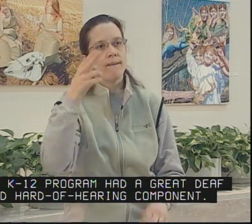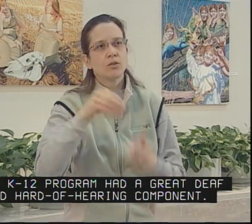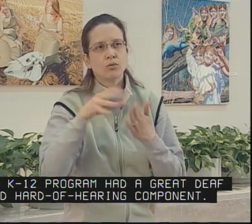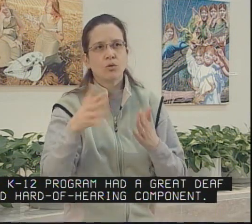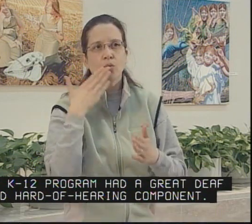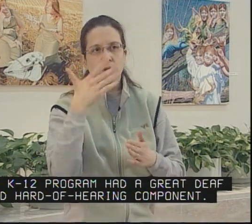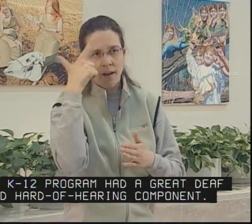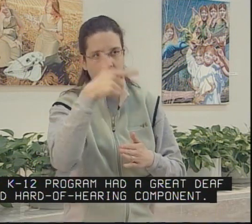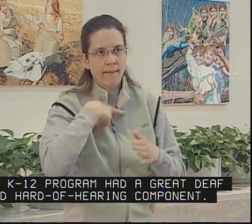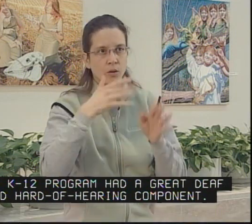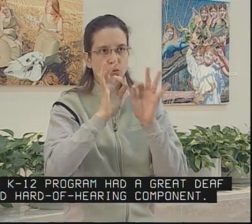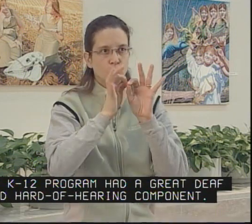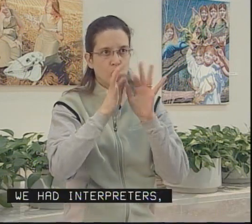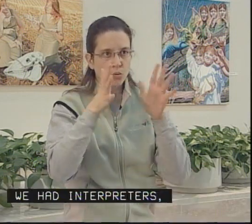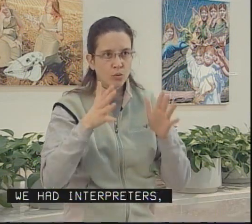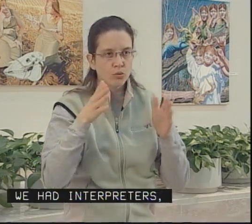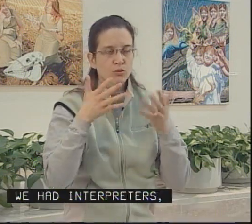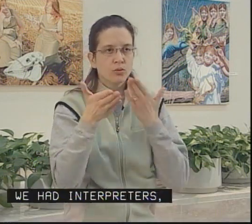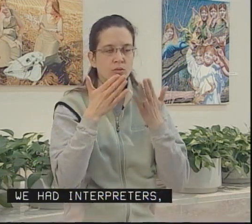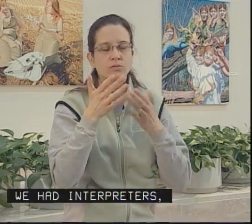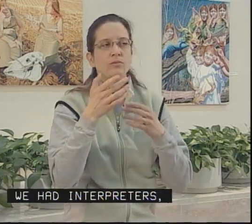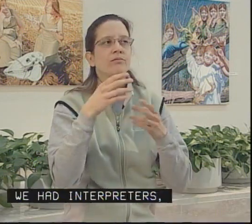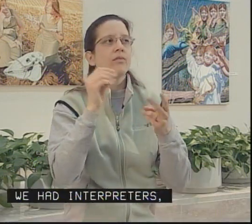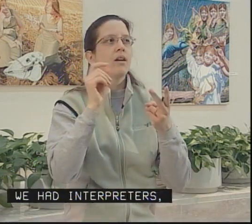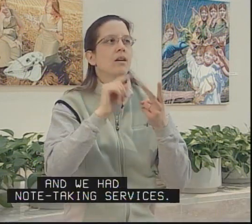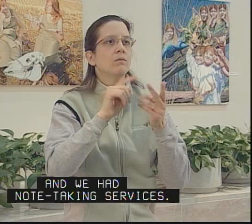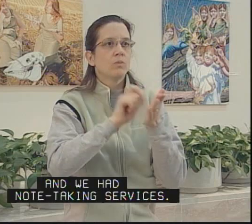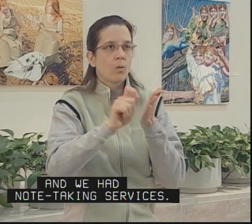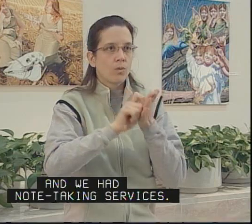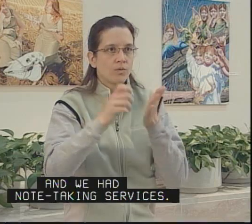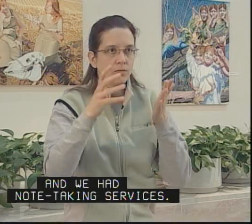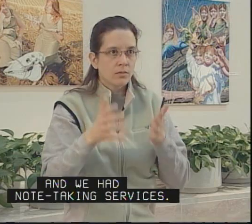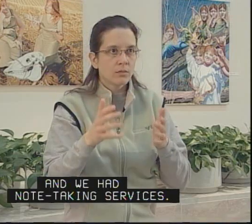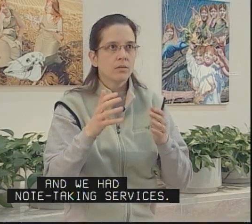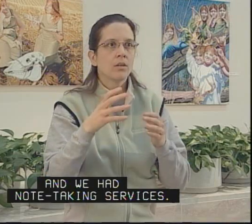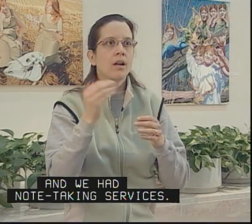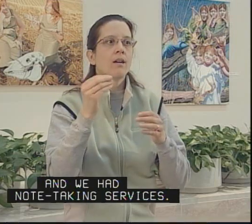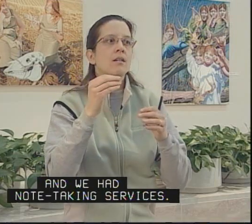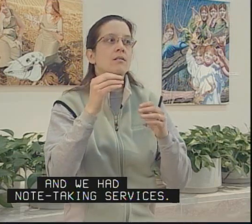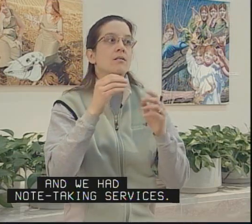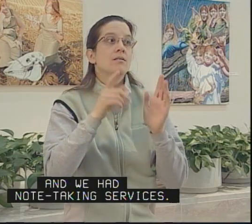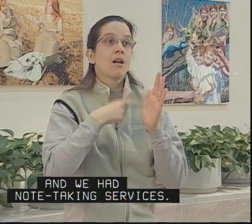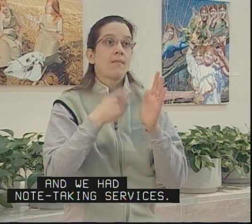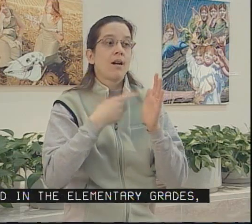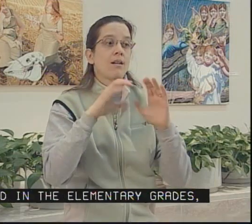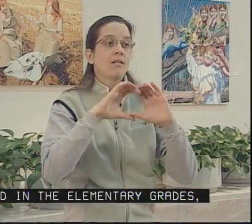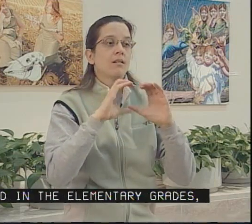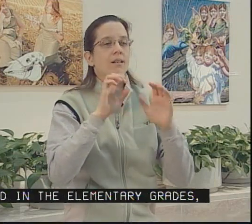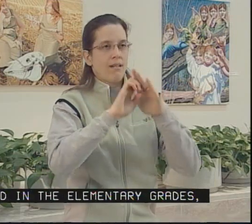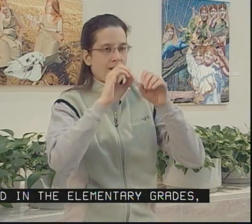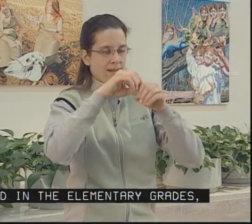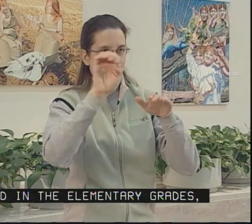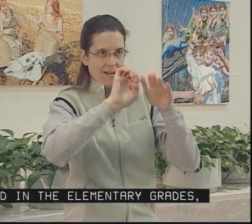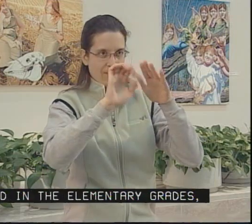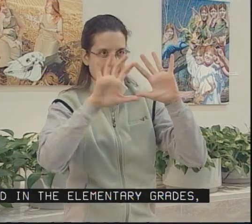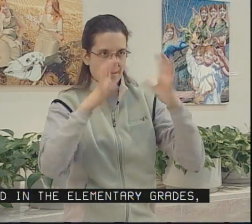hearing component. We had interpreters, and we had note-taking services. And in the elementary